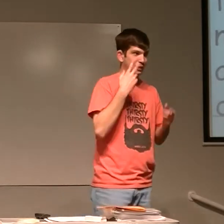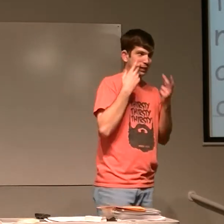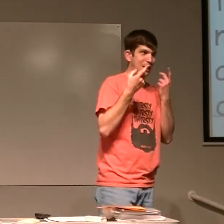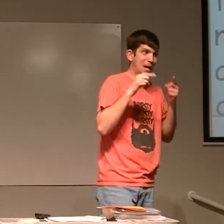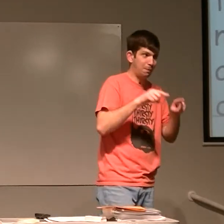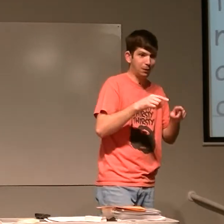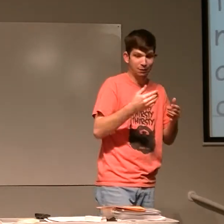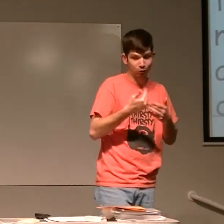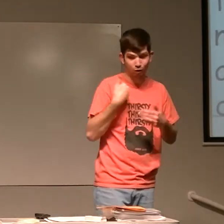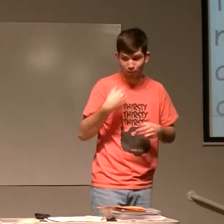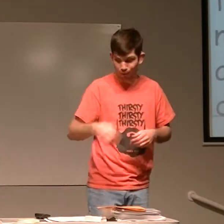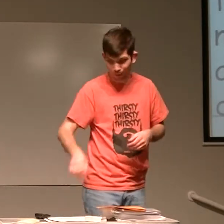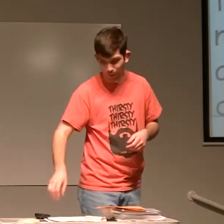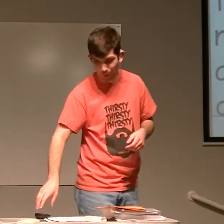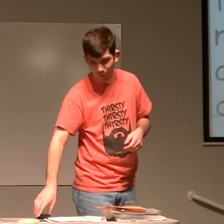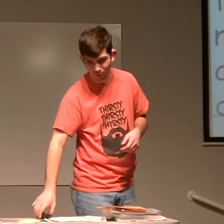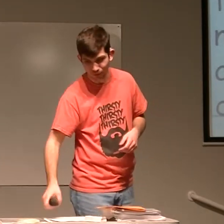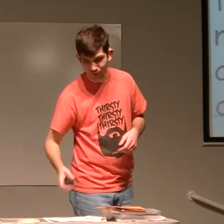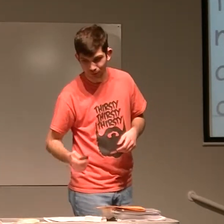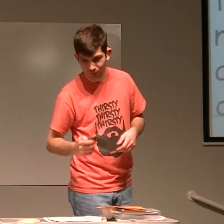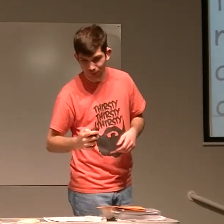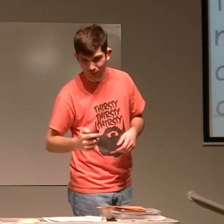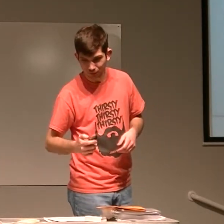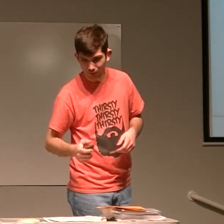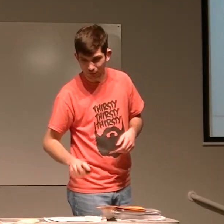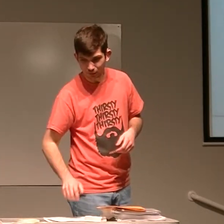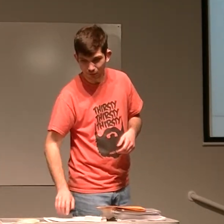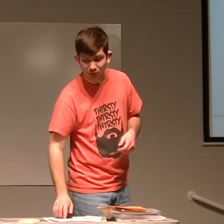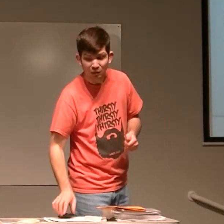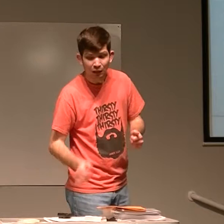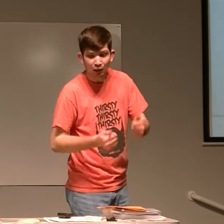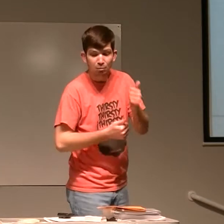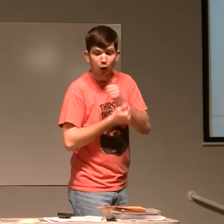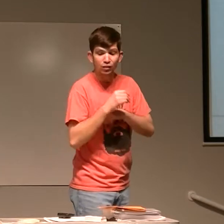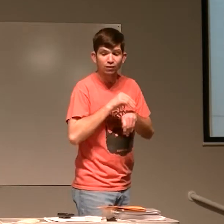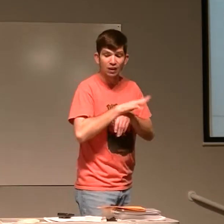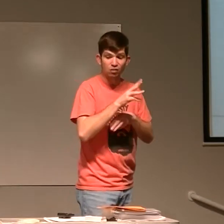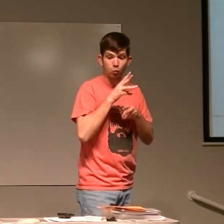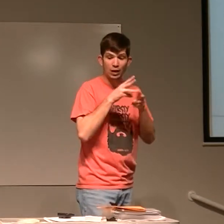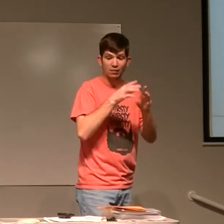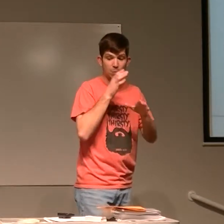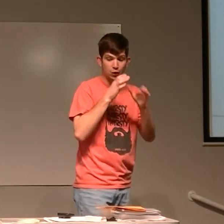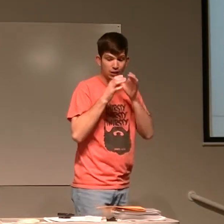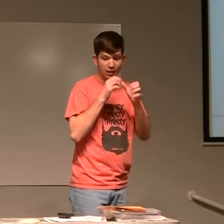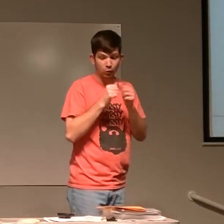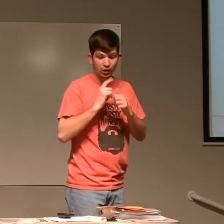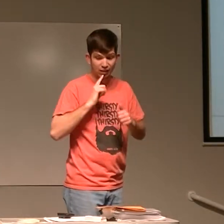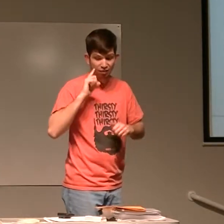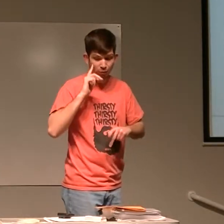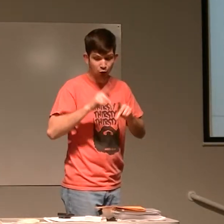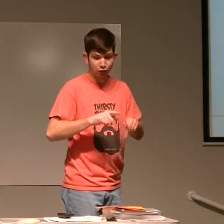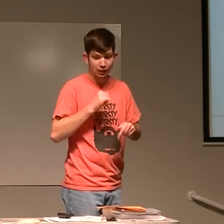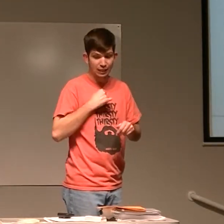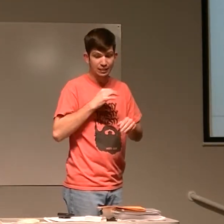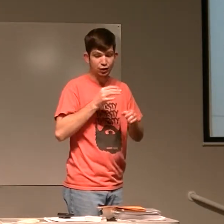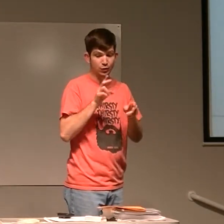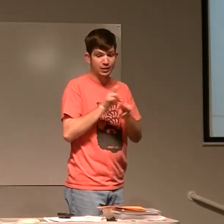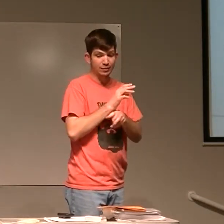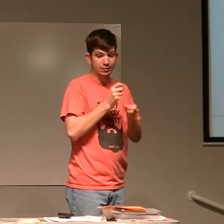And I've seen that happen before. most effective way of communicating with a deaf person is using